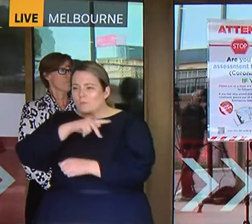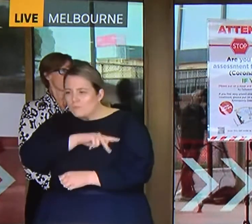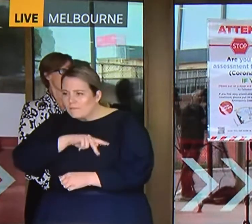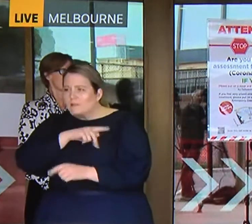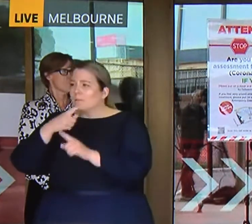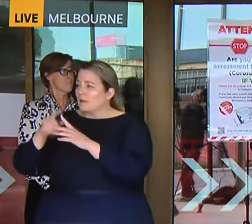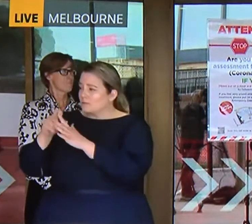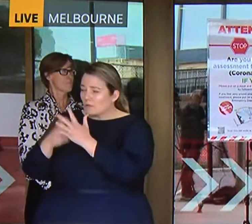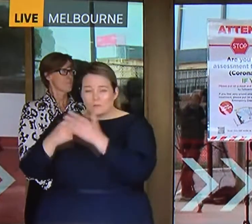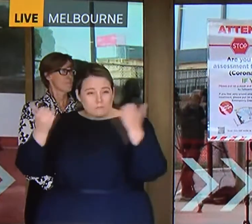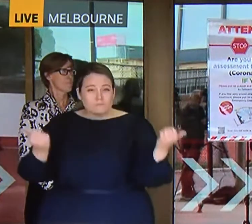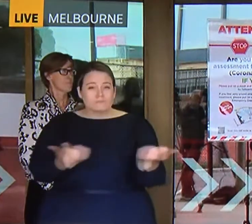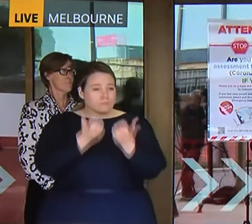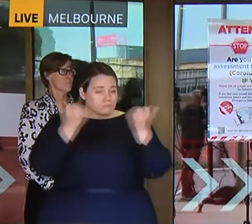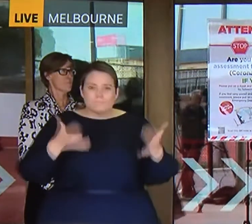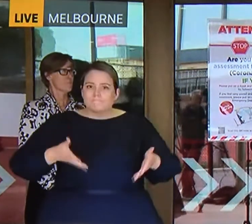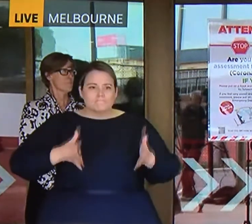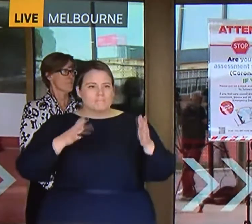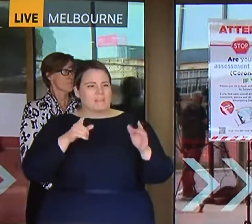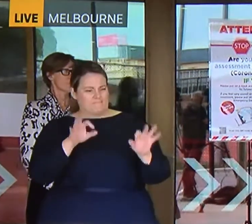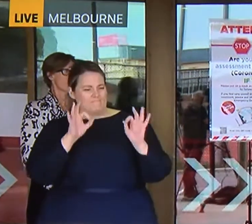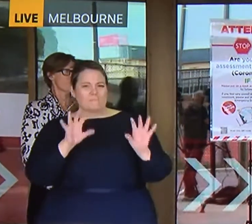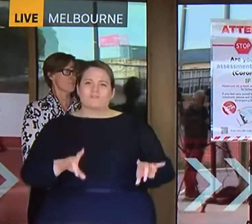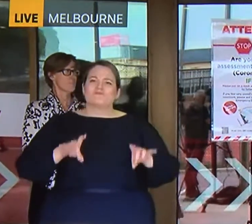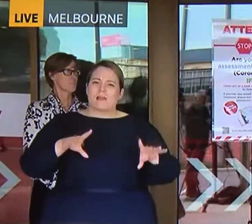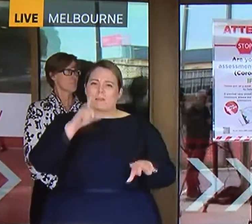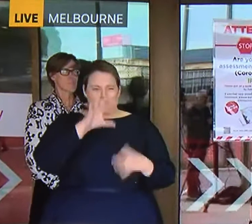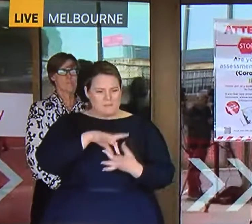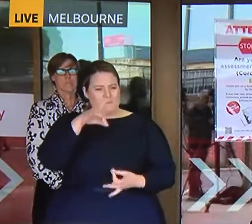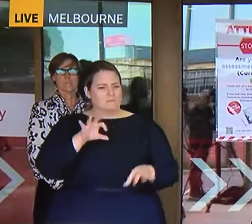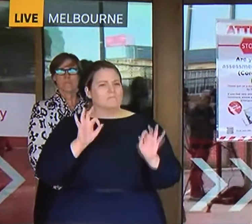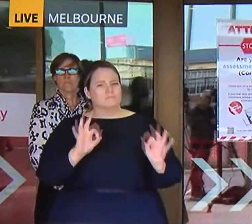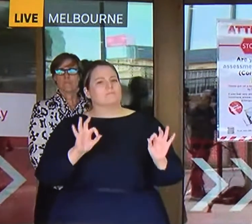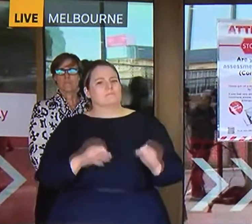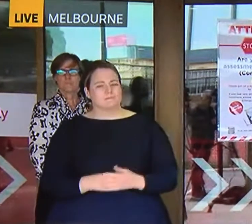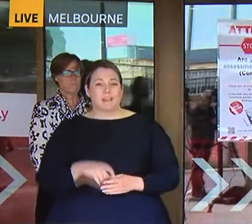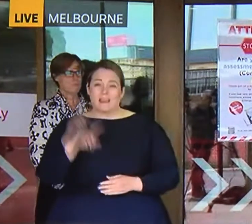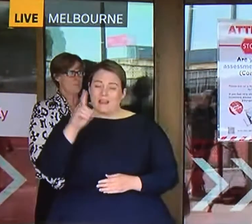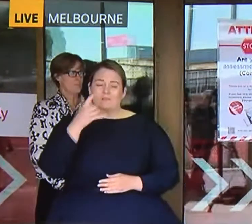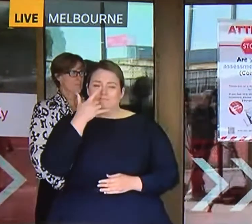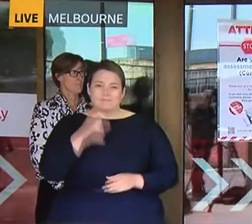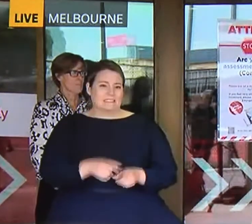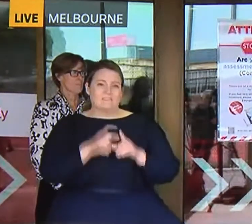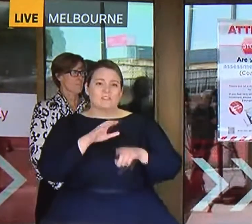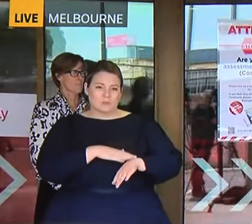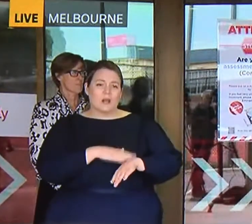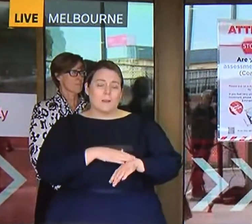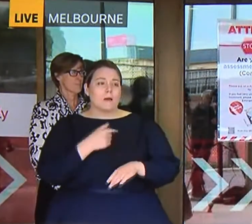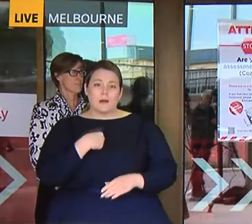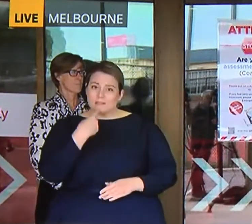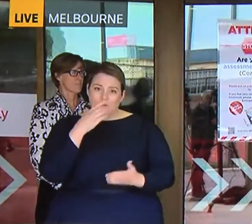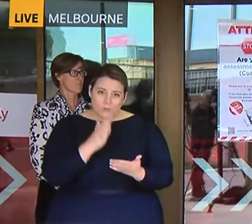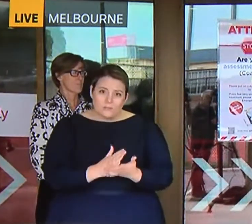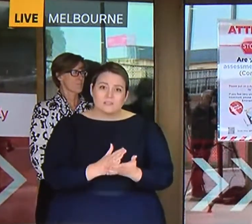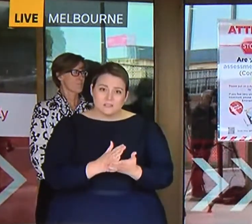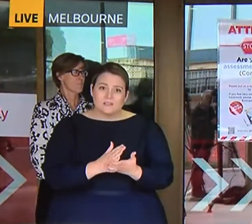and that is the spirit of Australia at its best. So these are the most difficult of times, but I honestly mean this. What